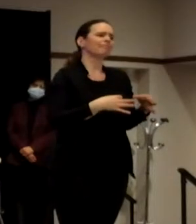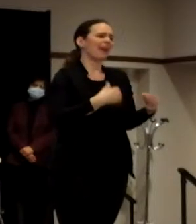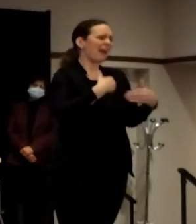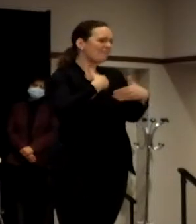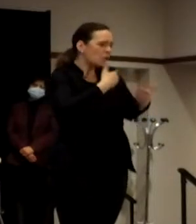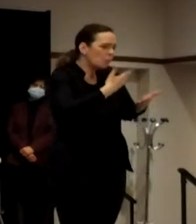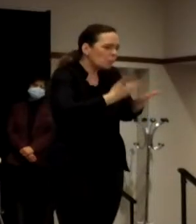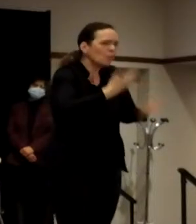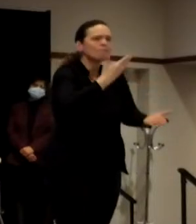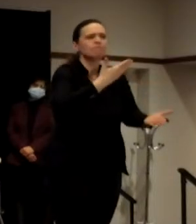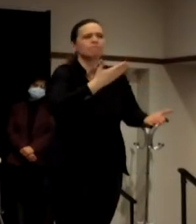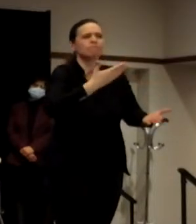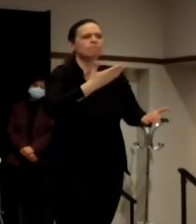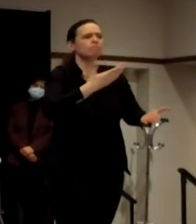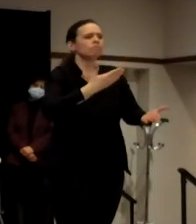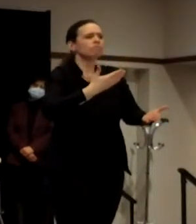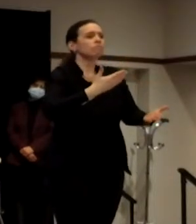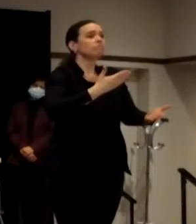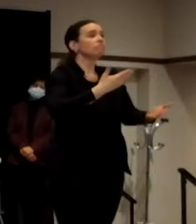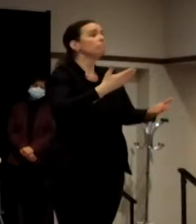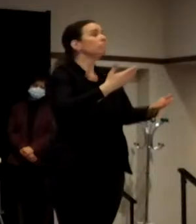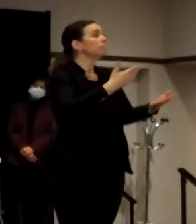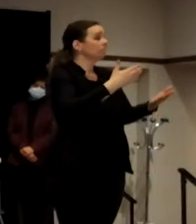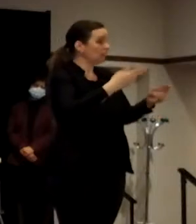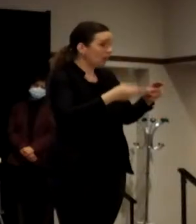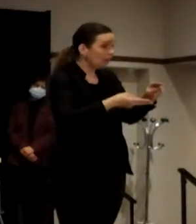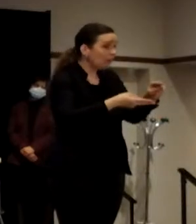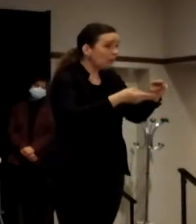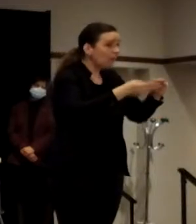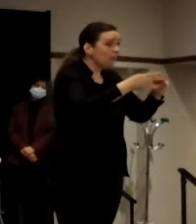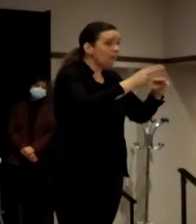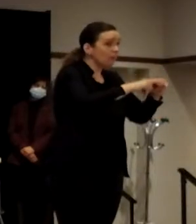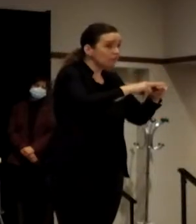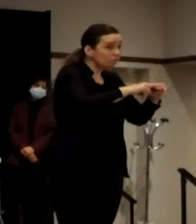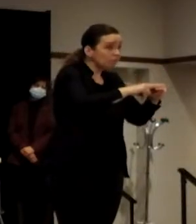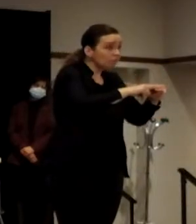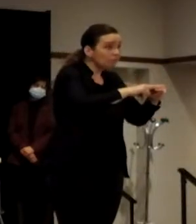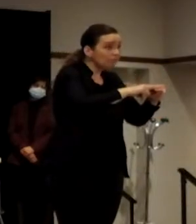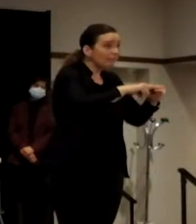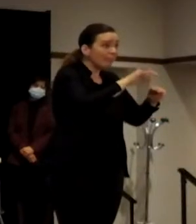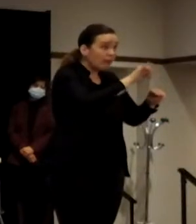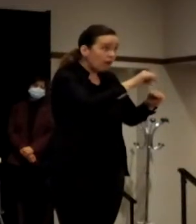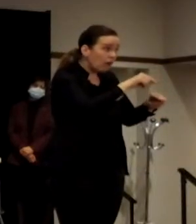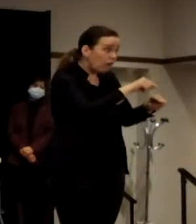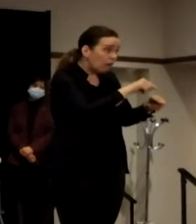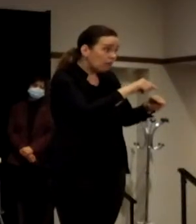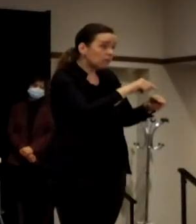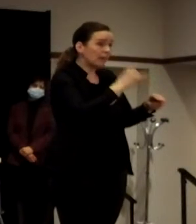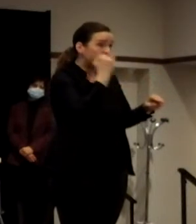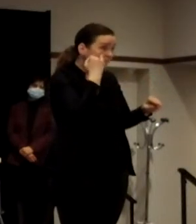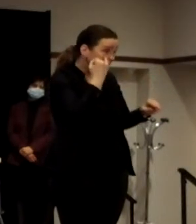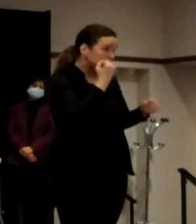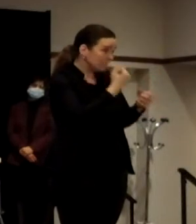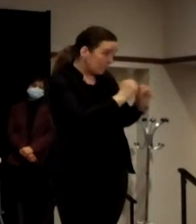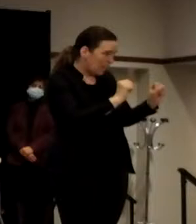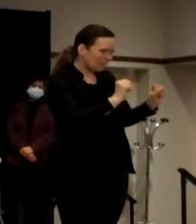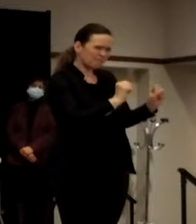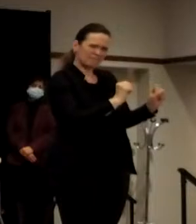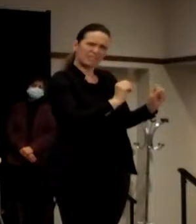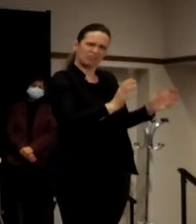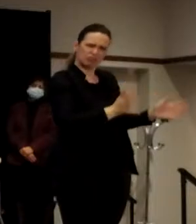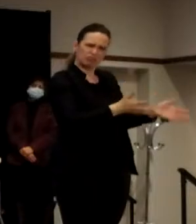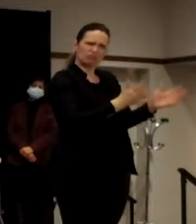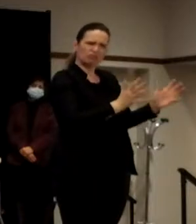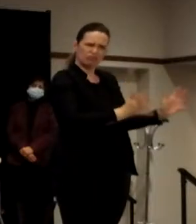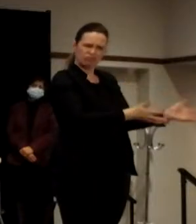had increased transmission rates specific to this decision. And again, one of the things that Dr. Gupta pointed out